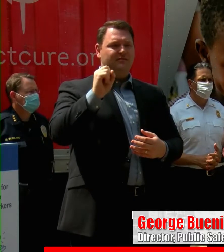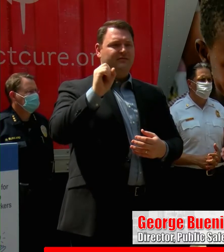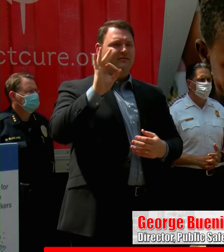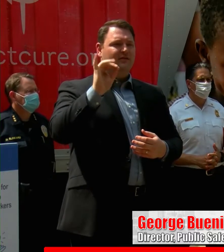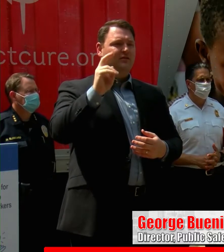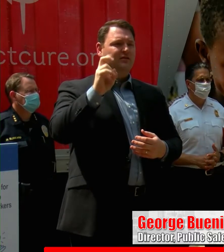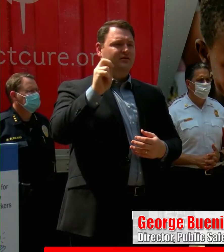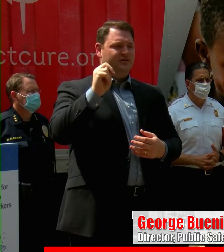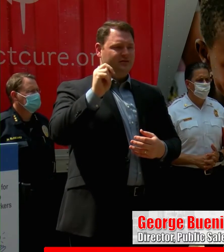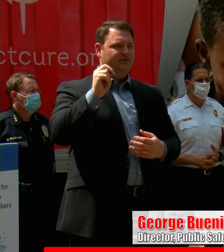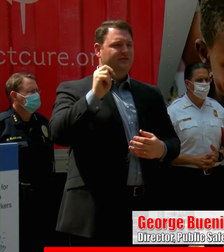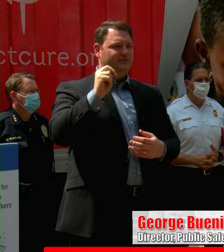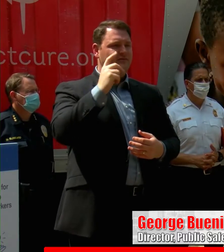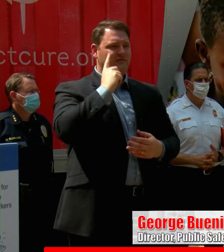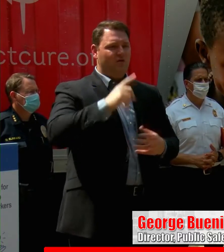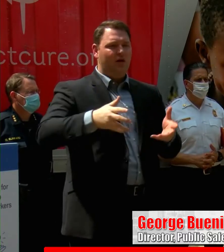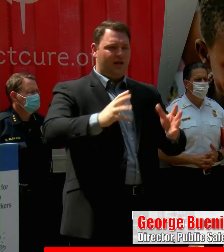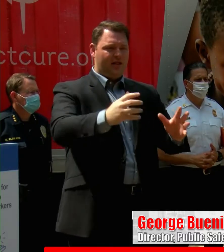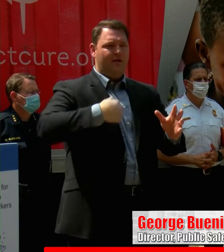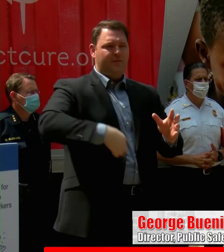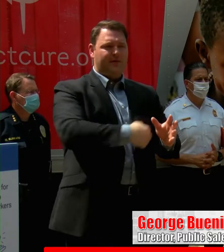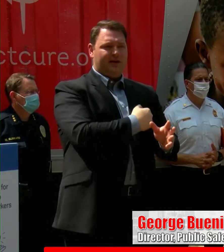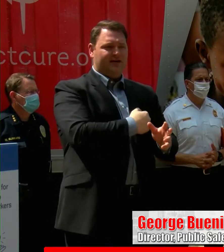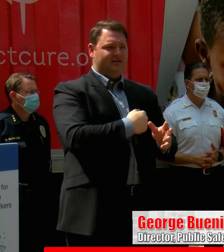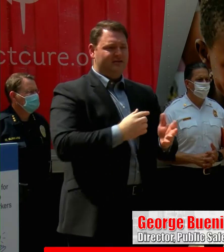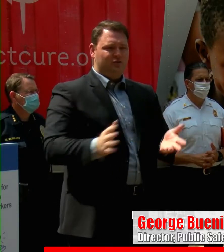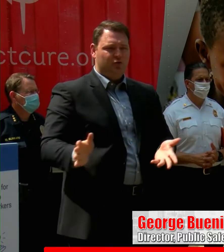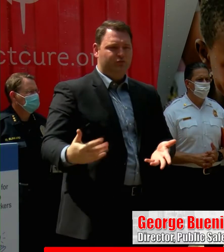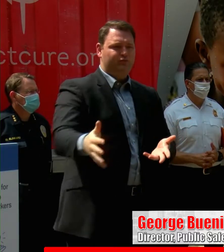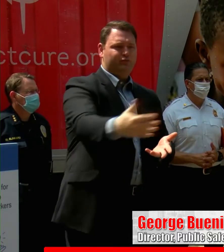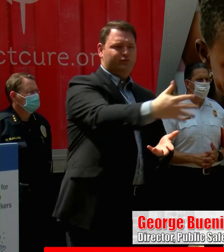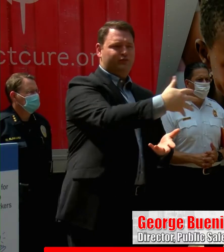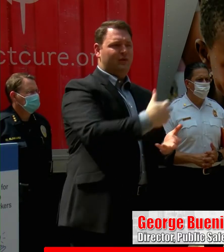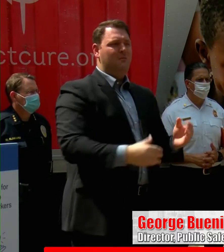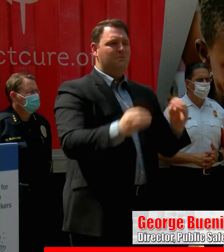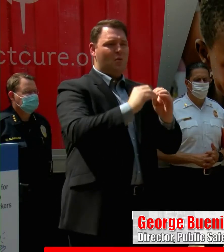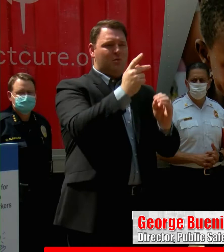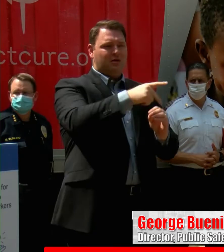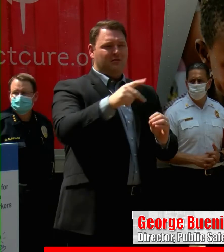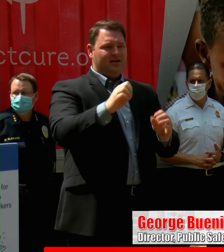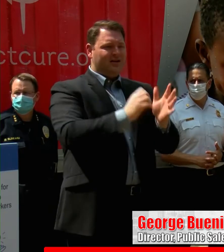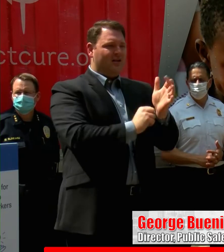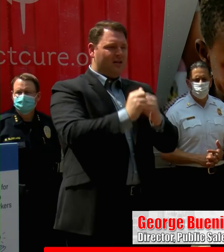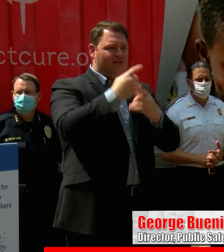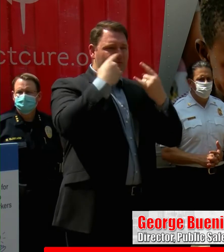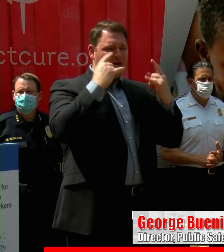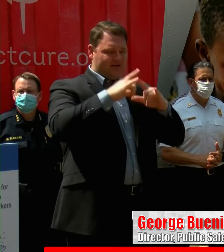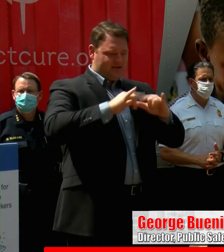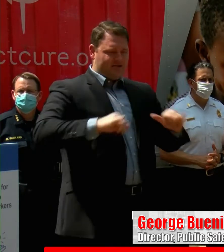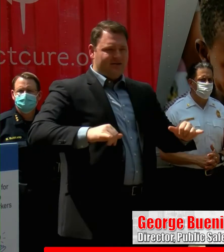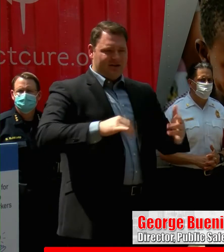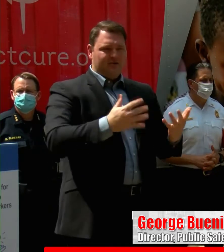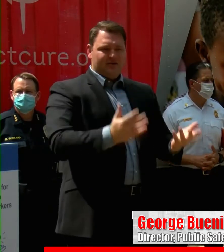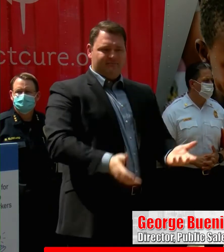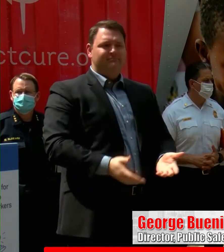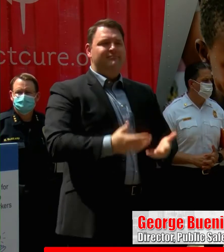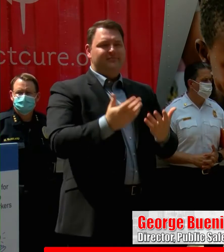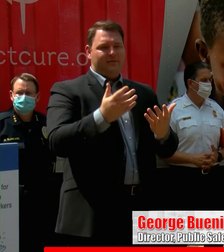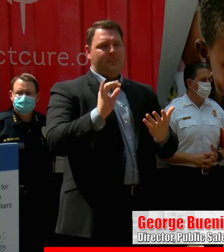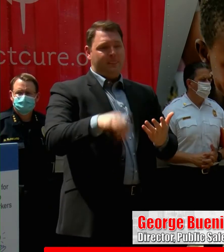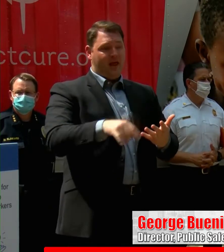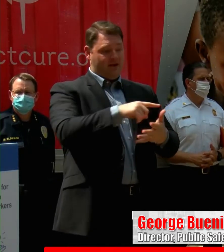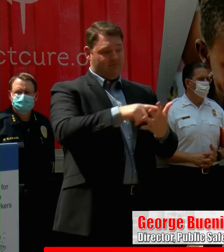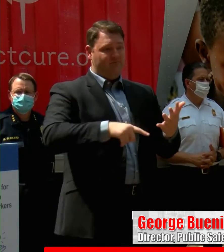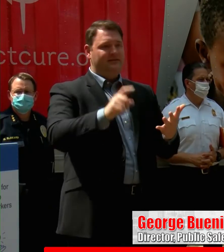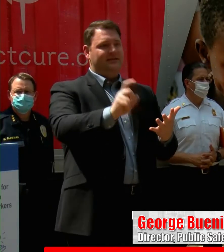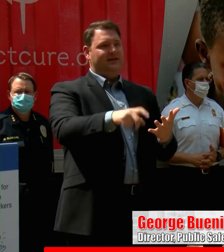for allowing us to accumulate some more personal protective equipment. This is stuff that's needed for our first